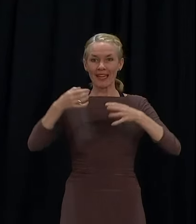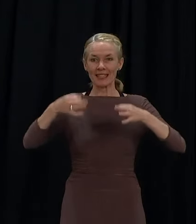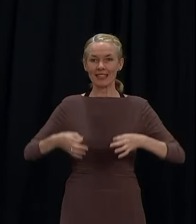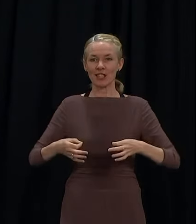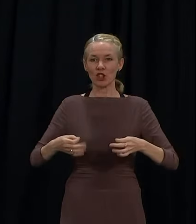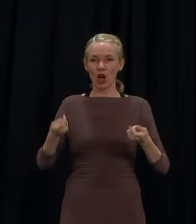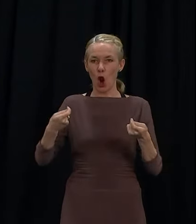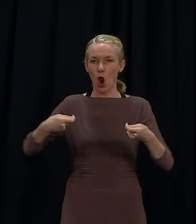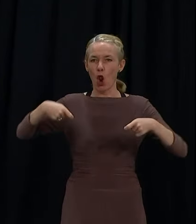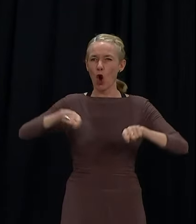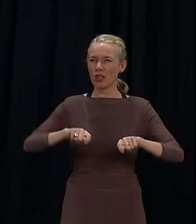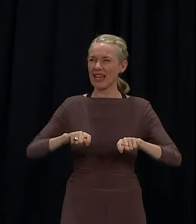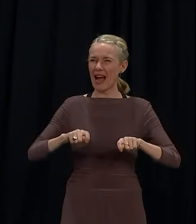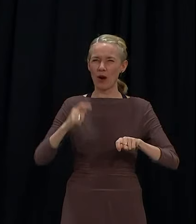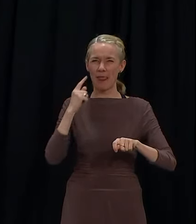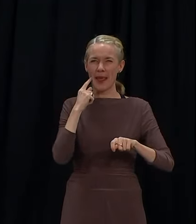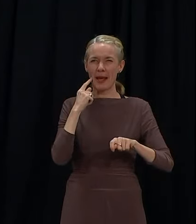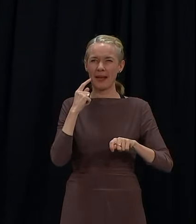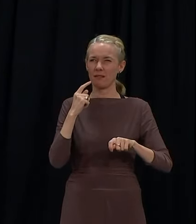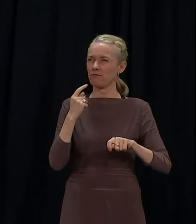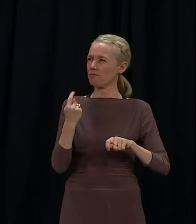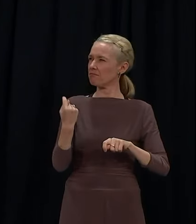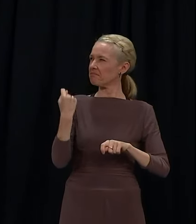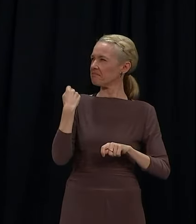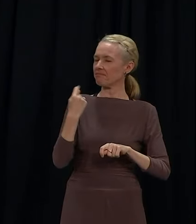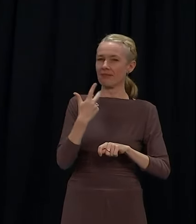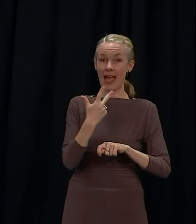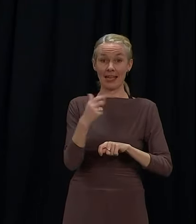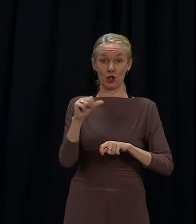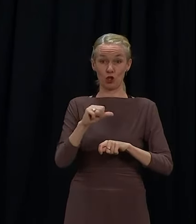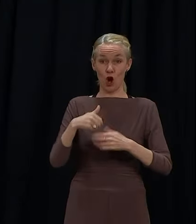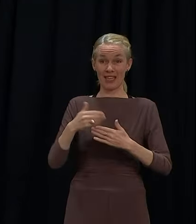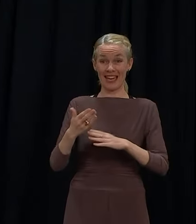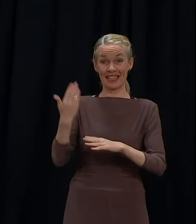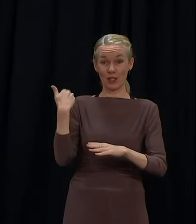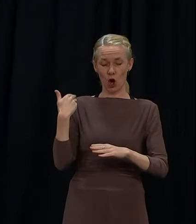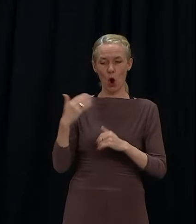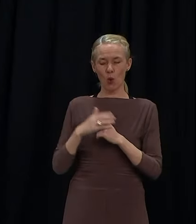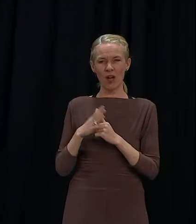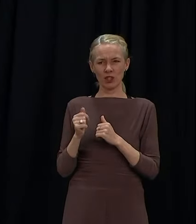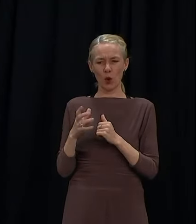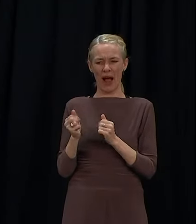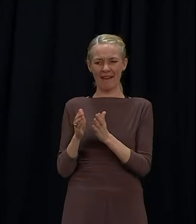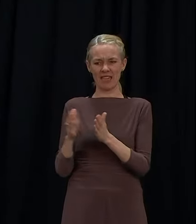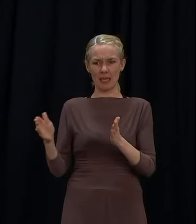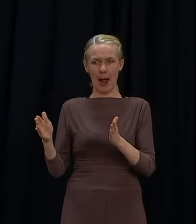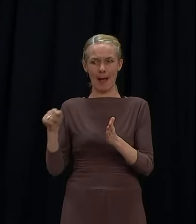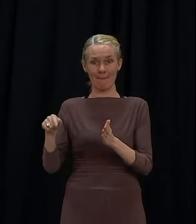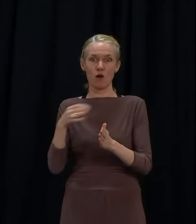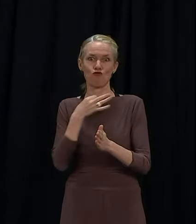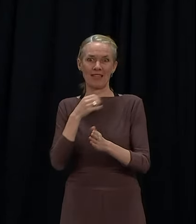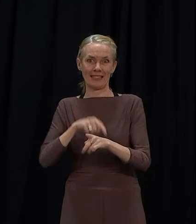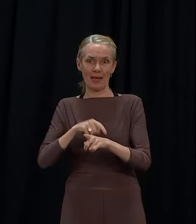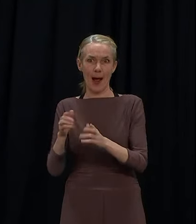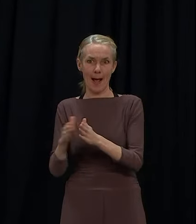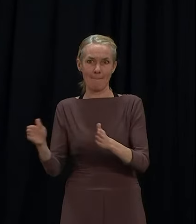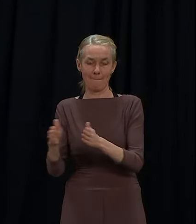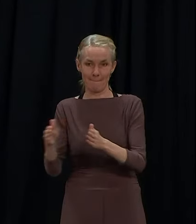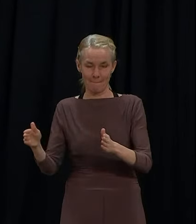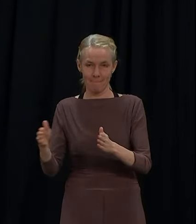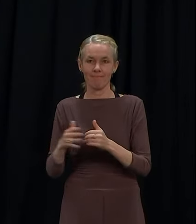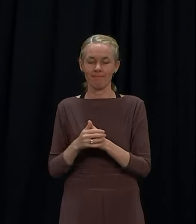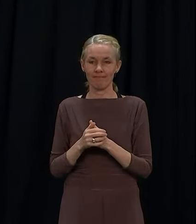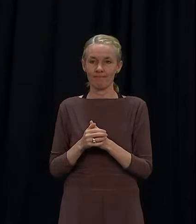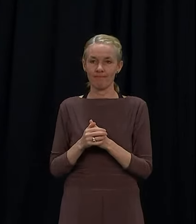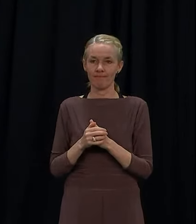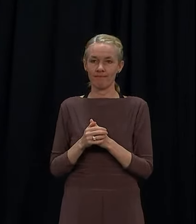9 days ago. So yes, there was a lag there. That's one of the things. But the other thing that